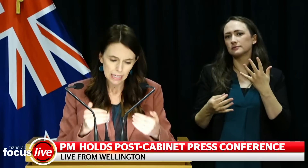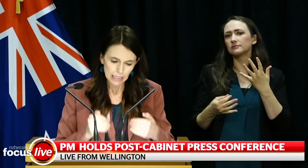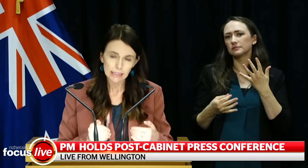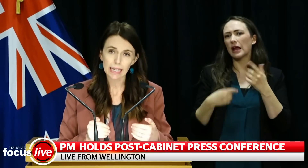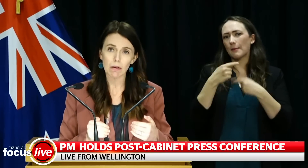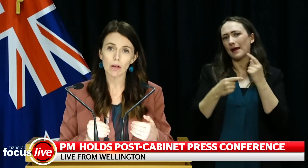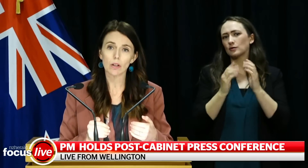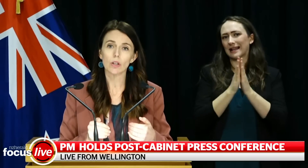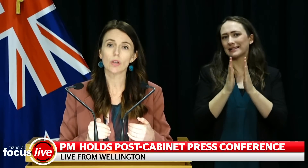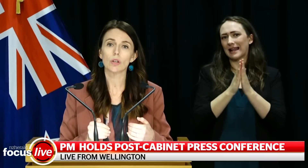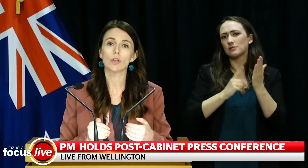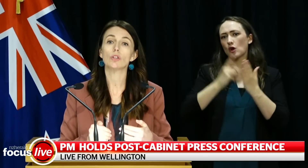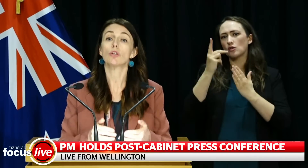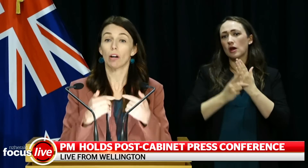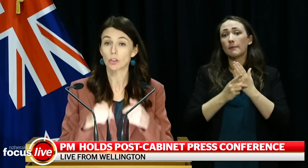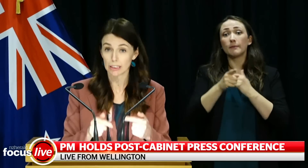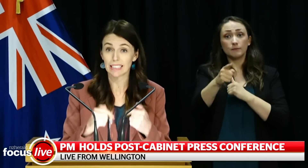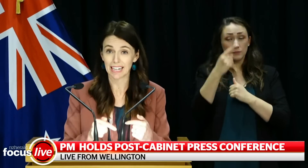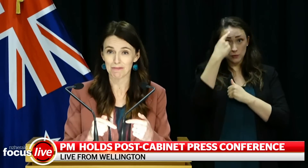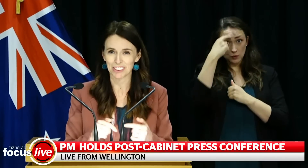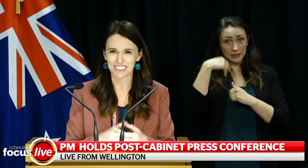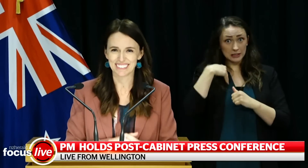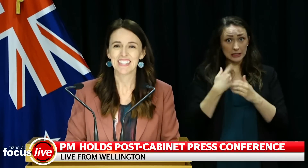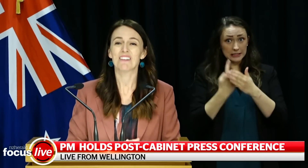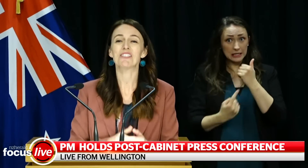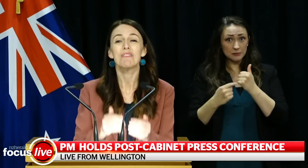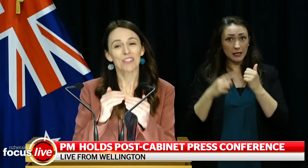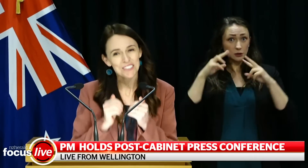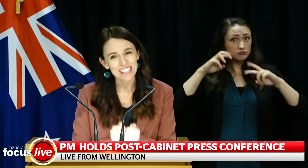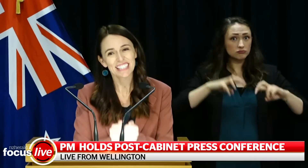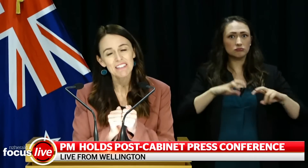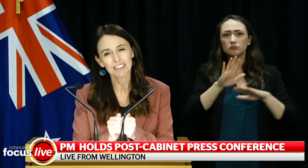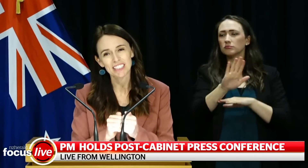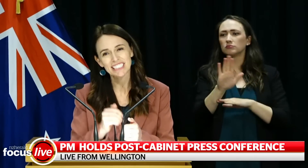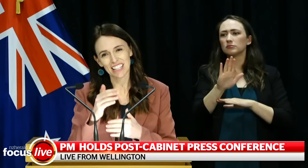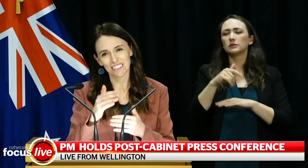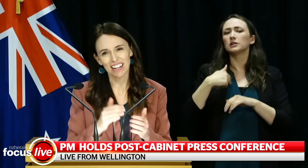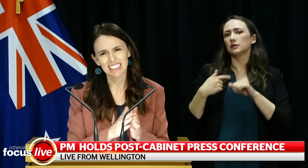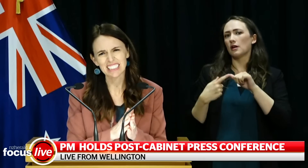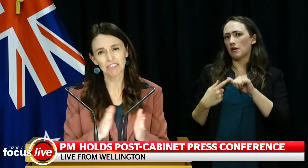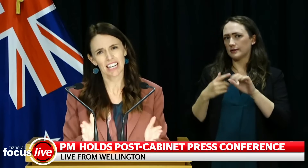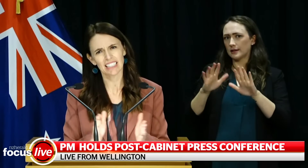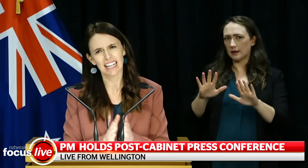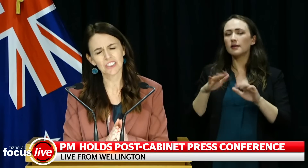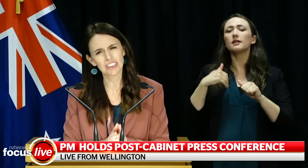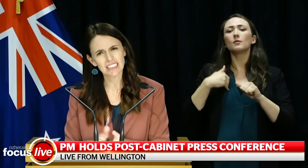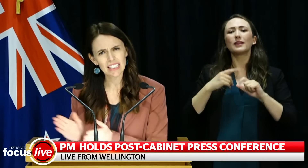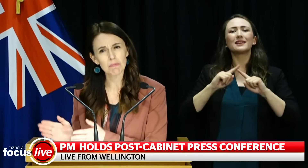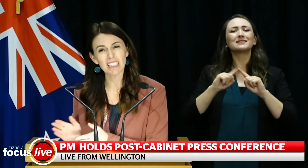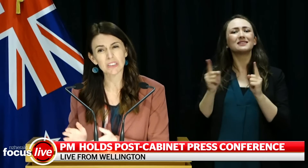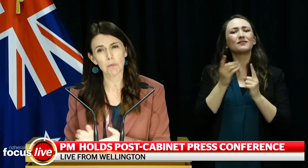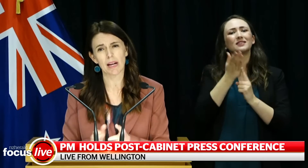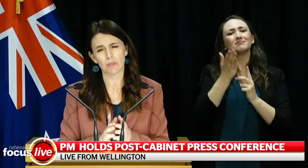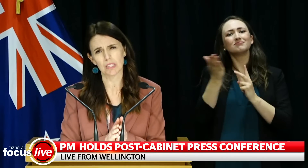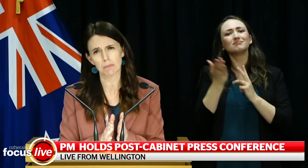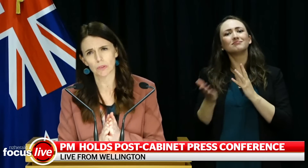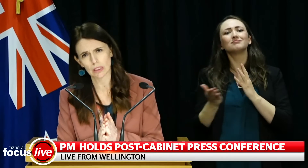piece. Sorry, I'll just then come to, just because of the level of detail around the different allegations there, the